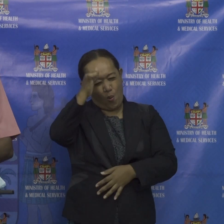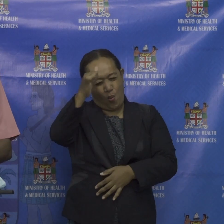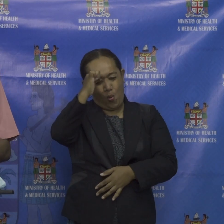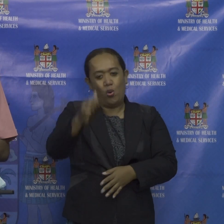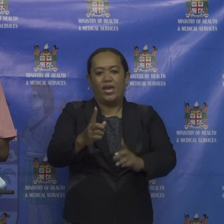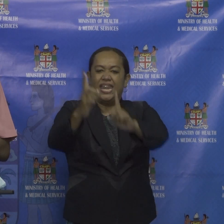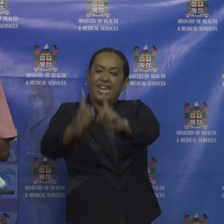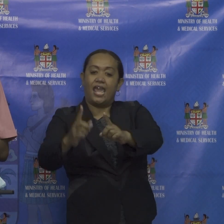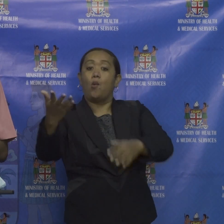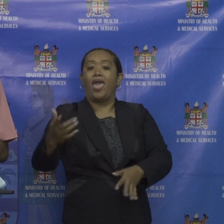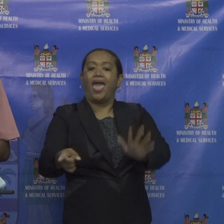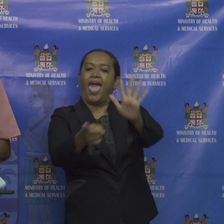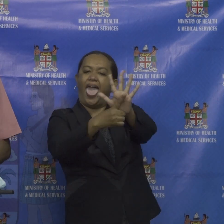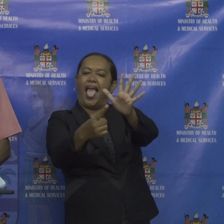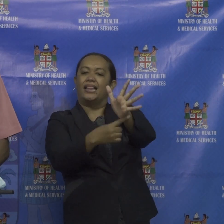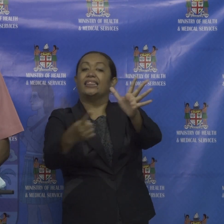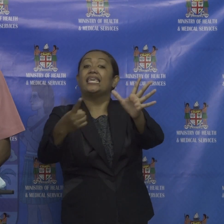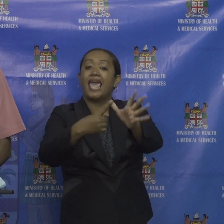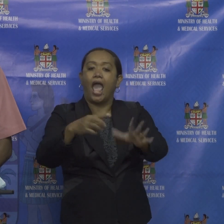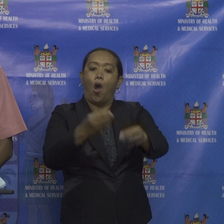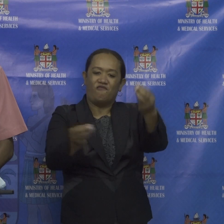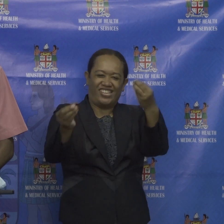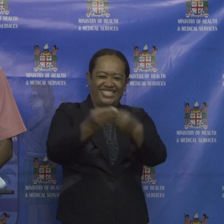the LTA office and Nandobu Park.